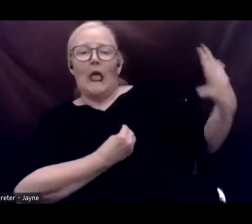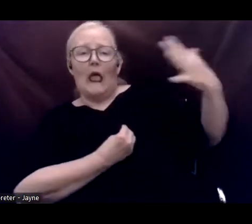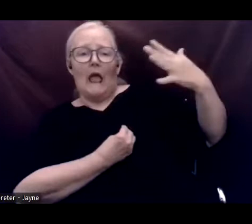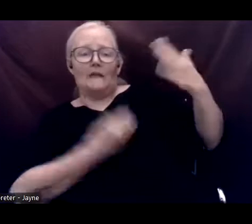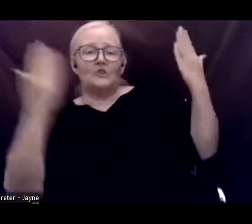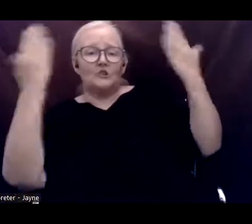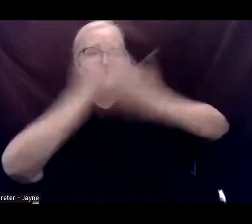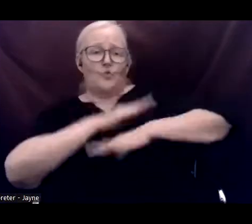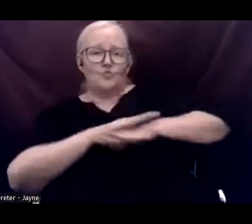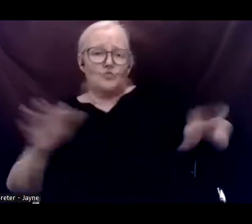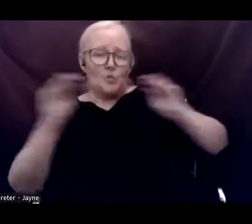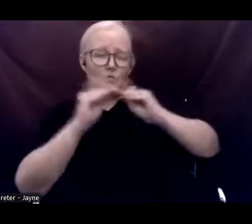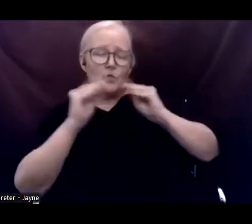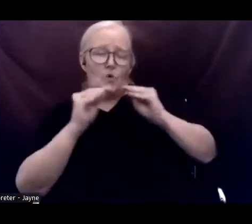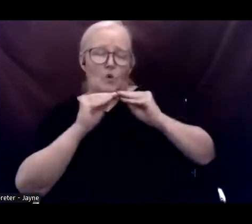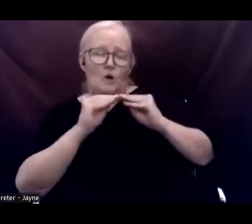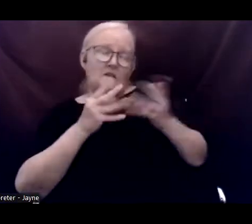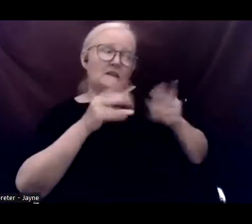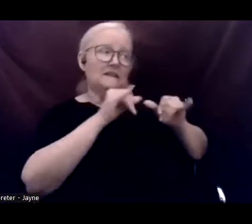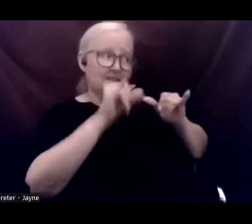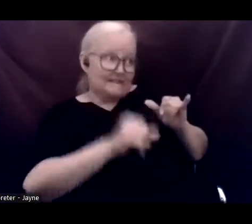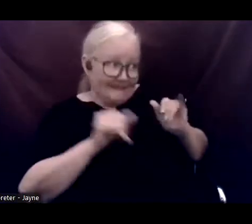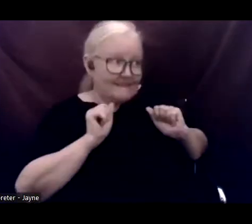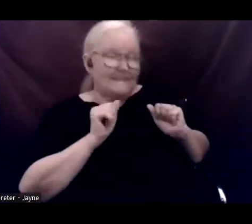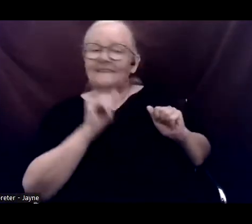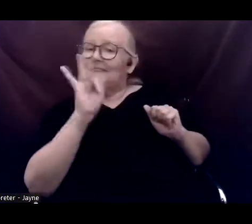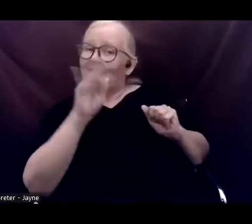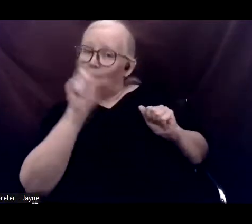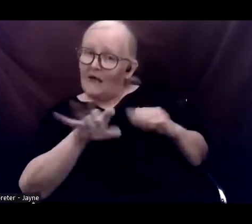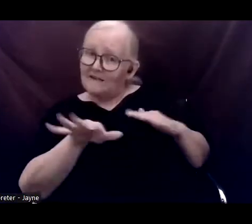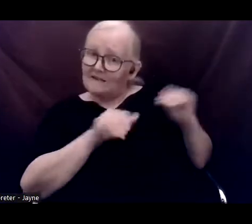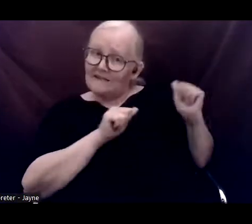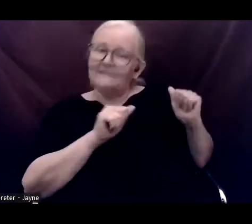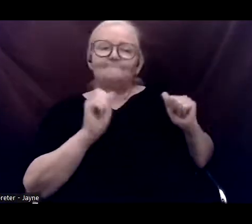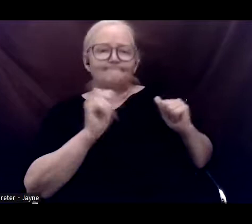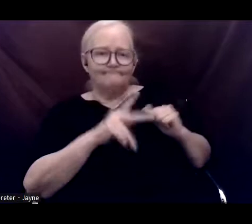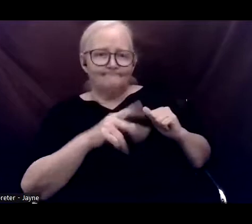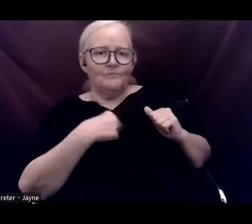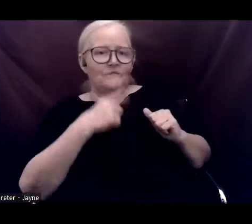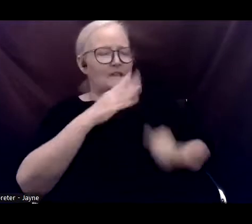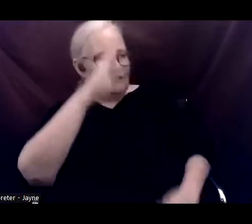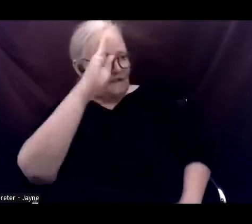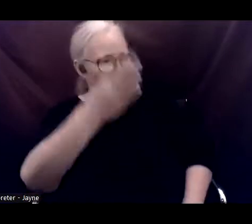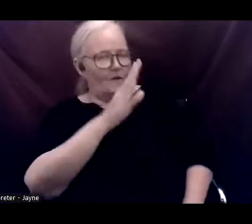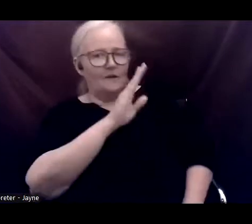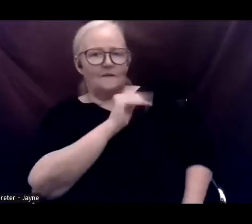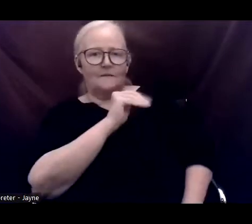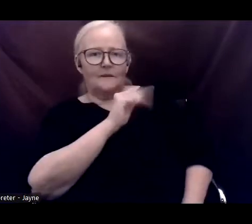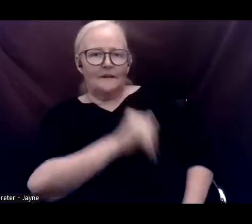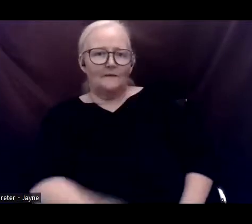cease. Stay if you will, go if you must. We bid you hail and farewell.